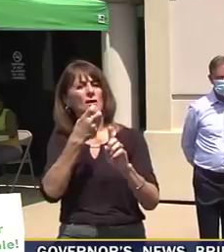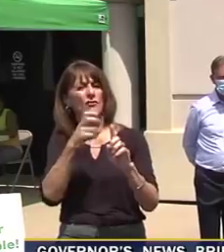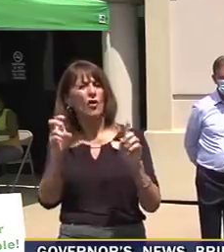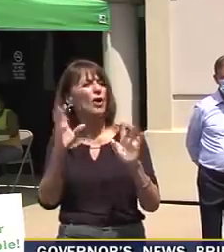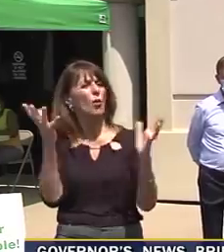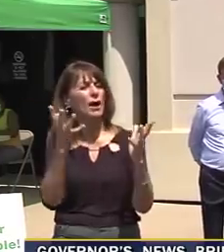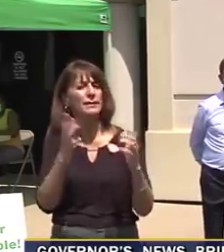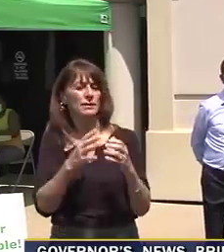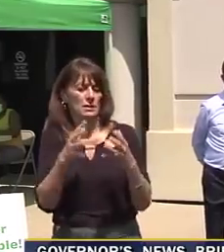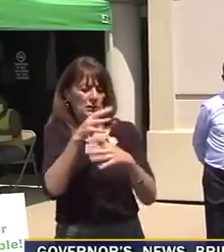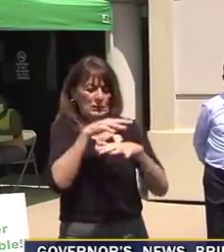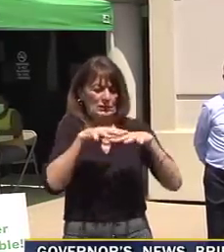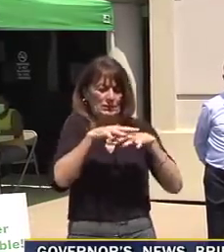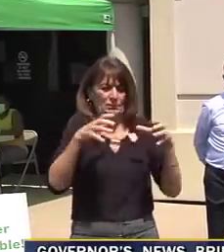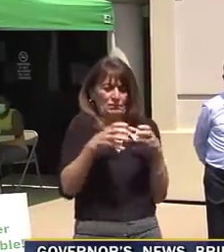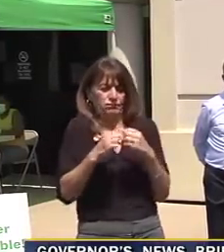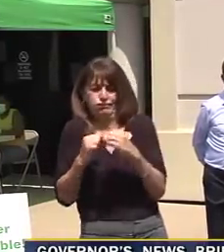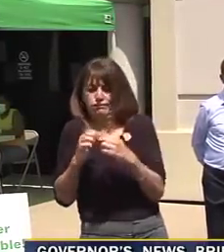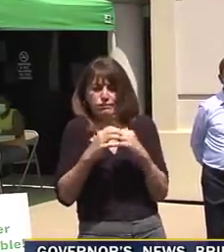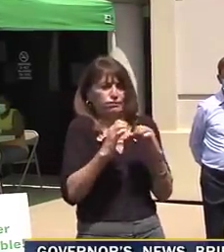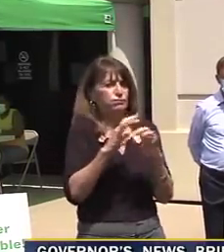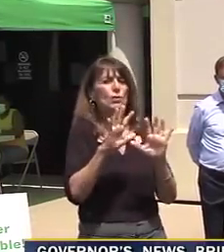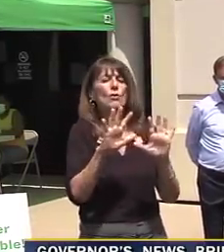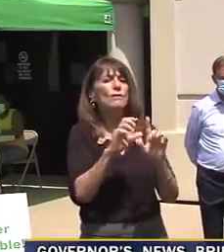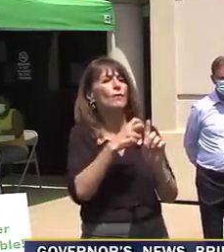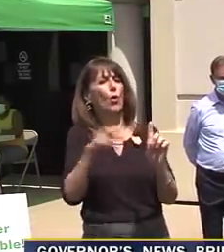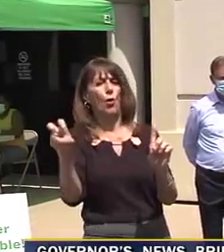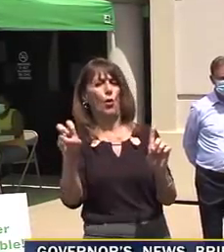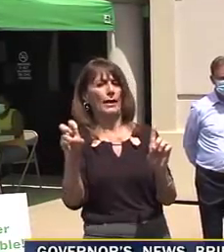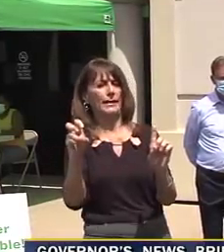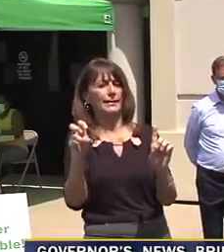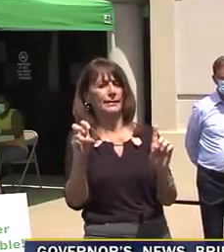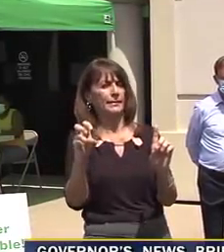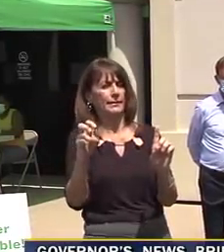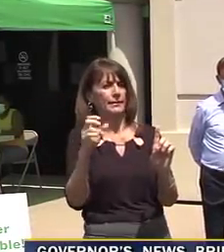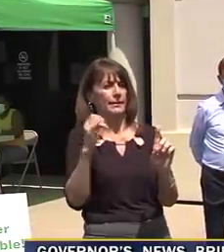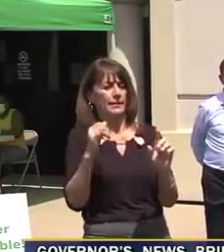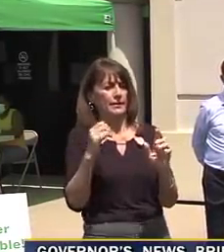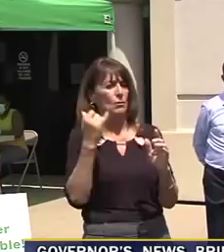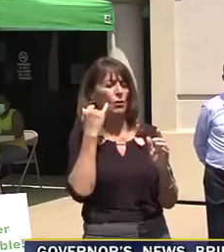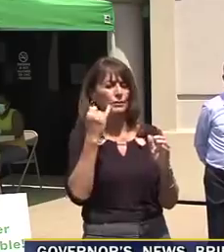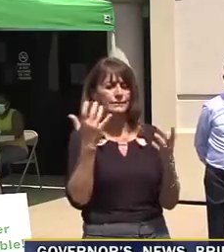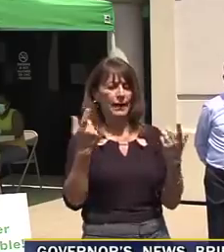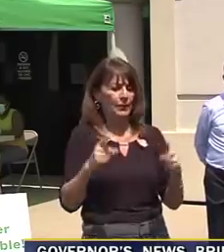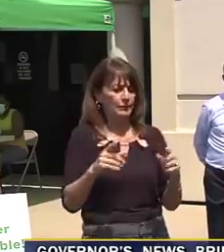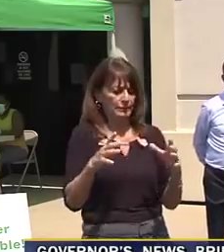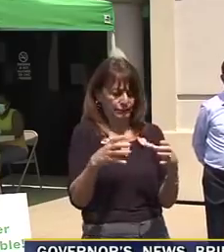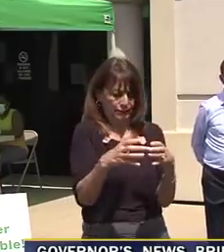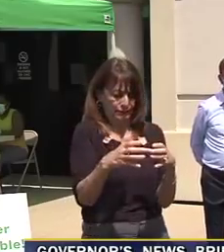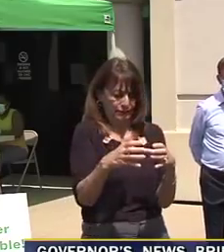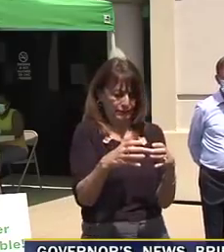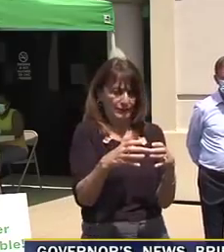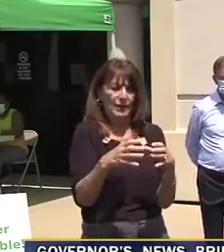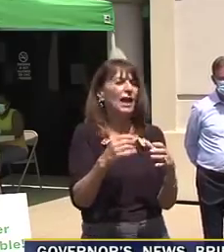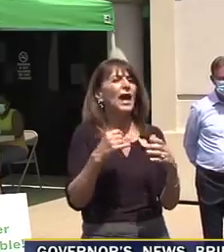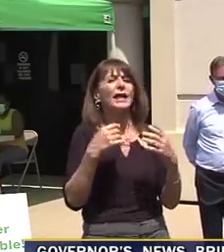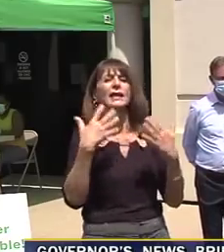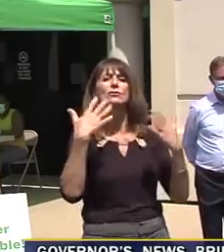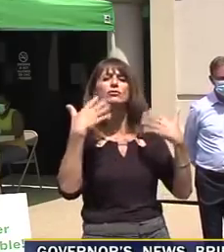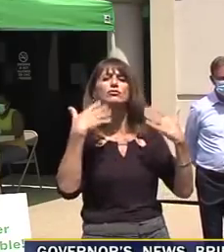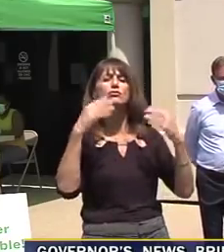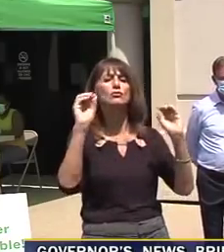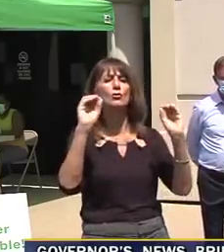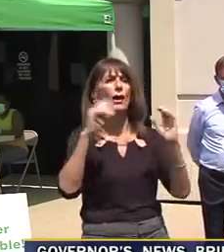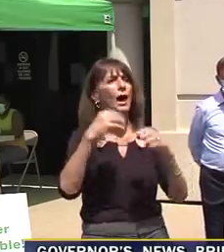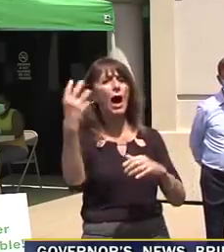confined areas with where you're in a small area with contained airflow is an issue. So